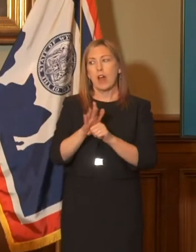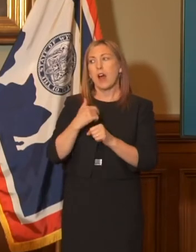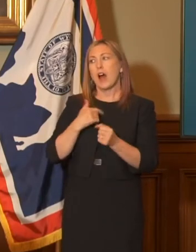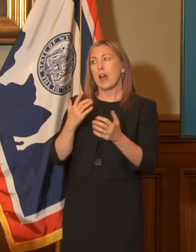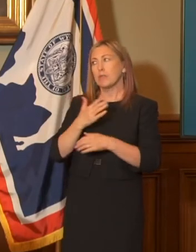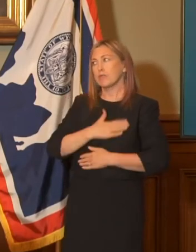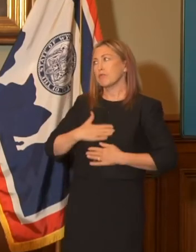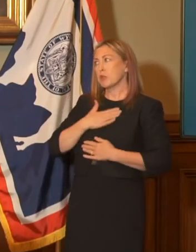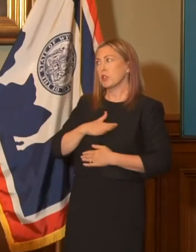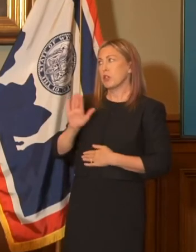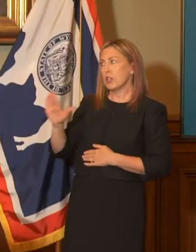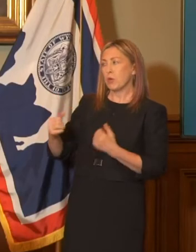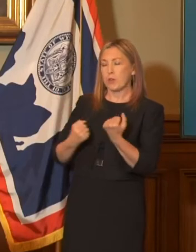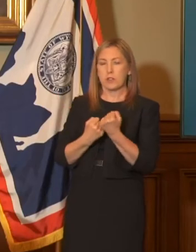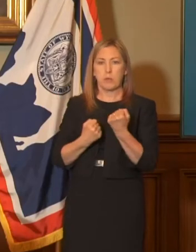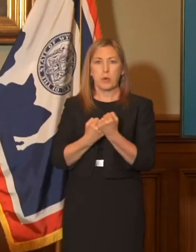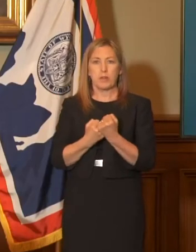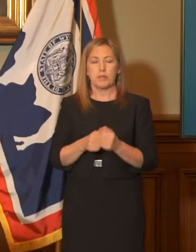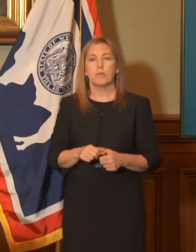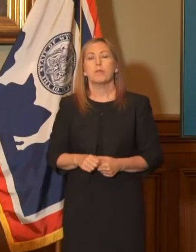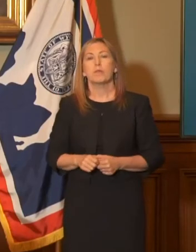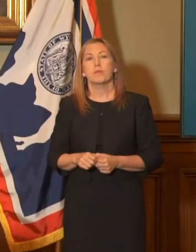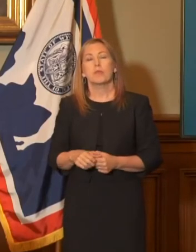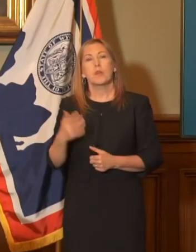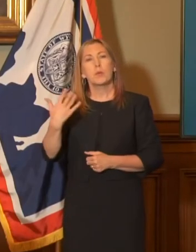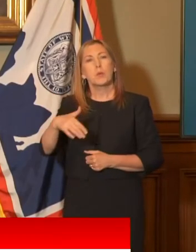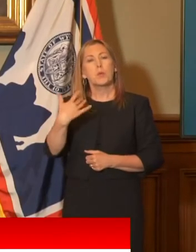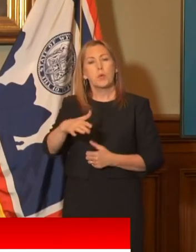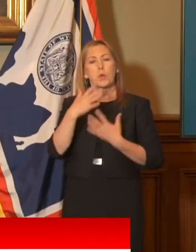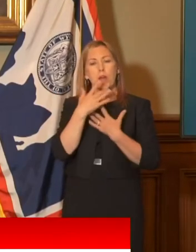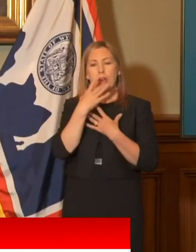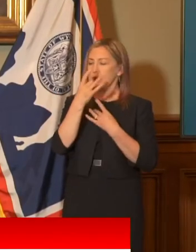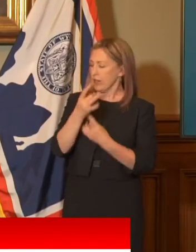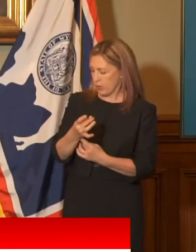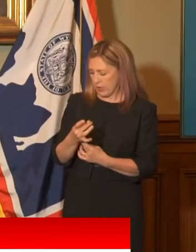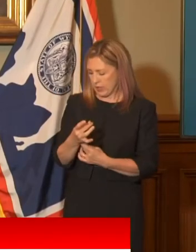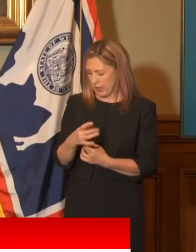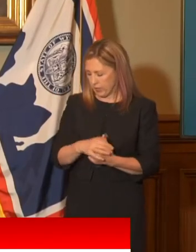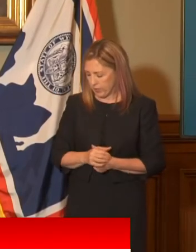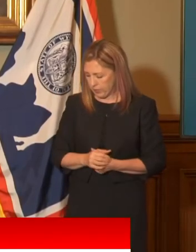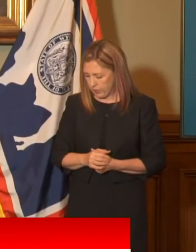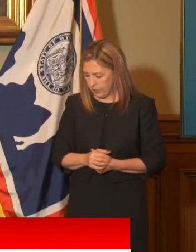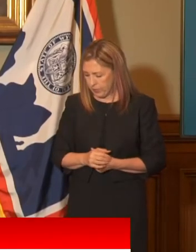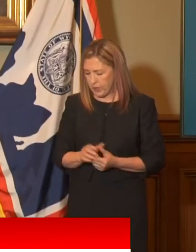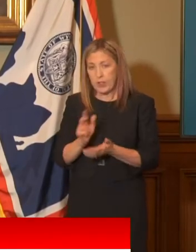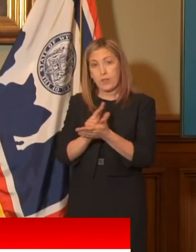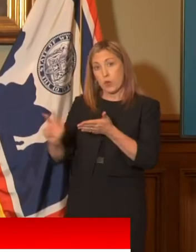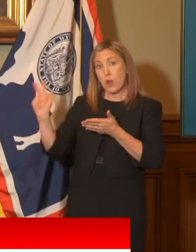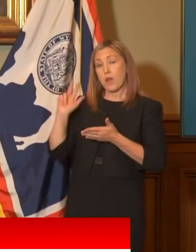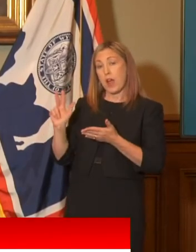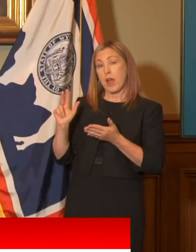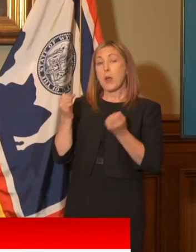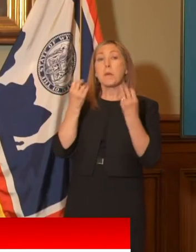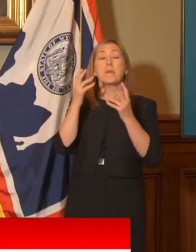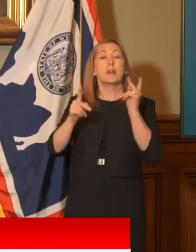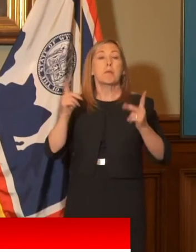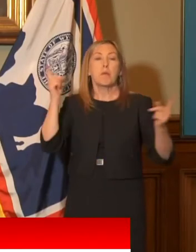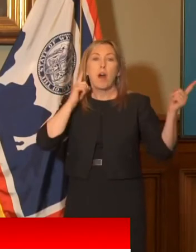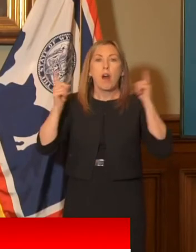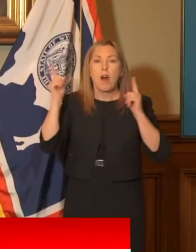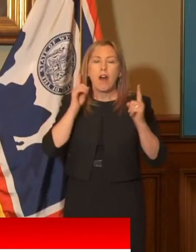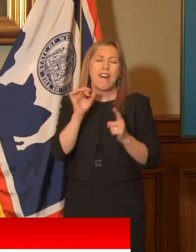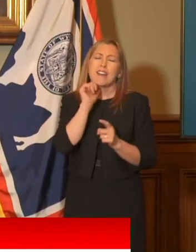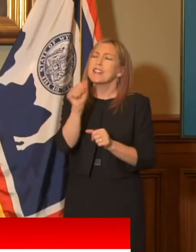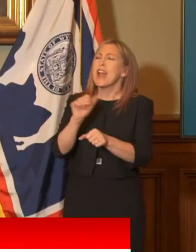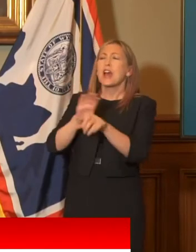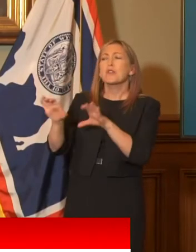appreciate all of your support. It's been an interesting path. Just a few short weeks ago, we were hearing from many people that we weren't doing